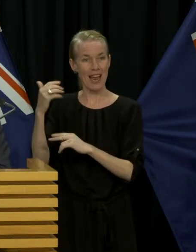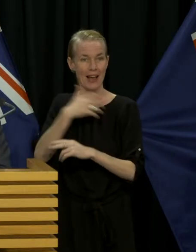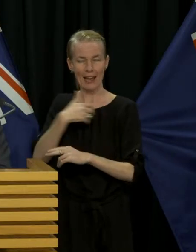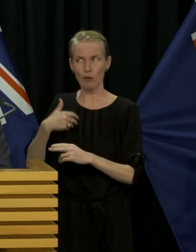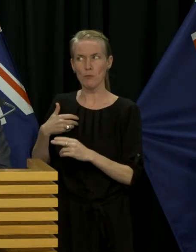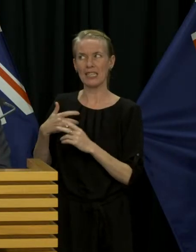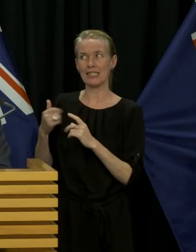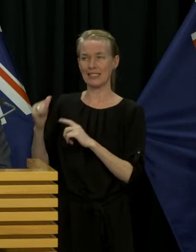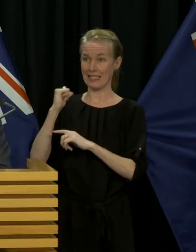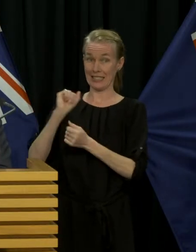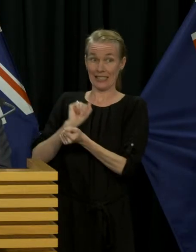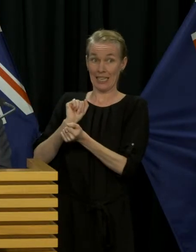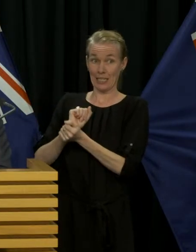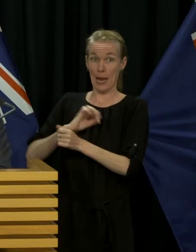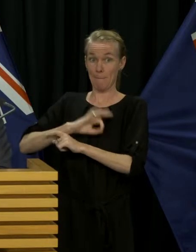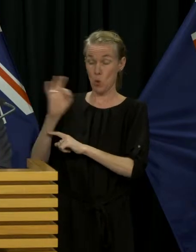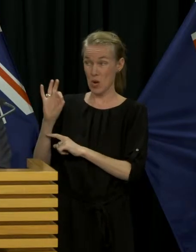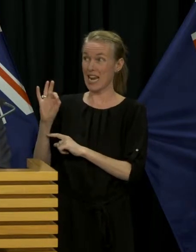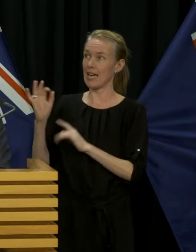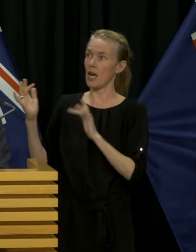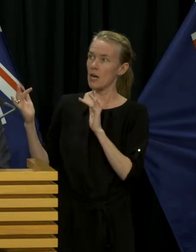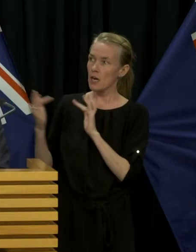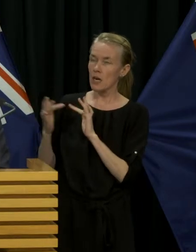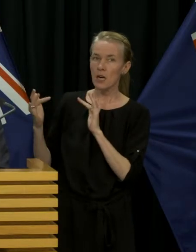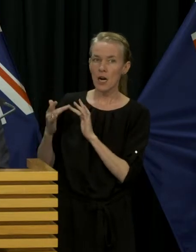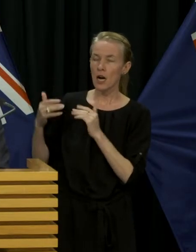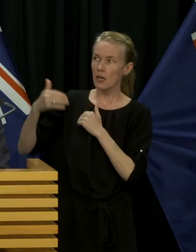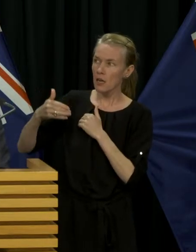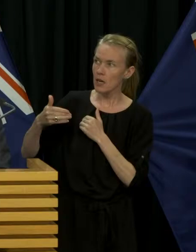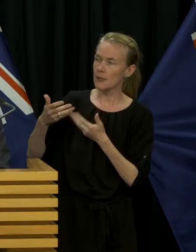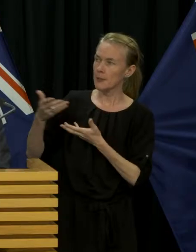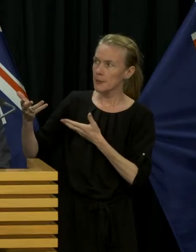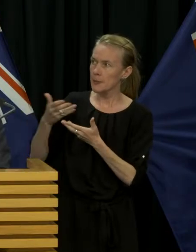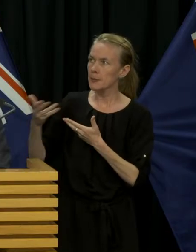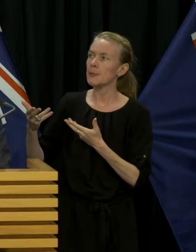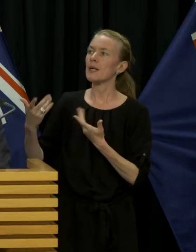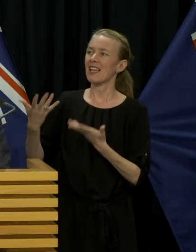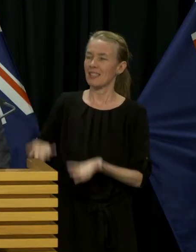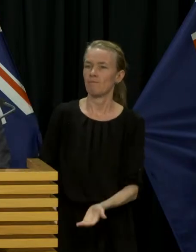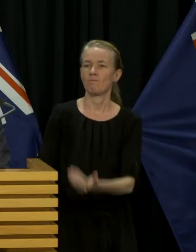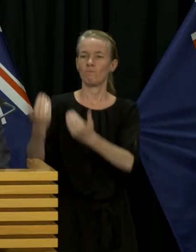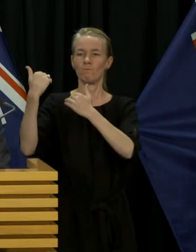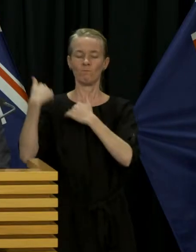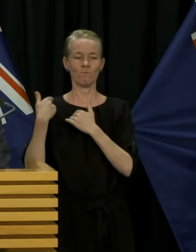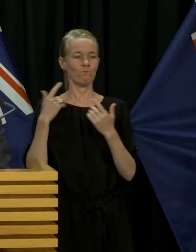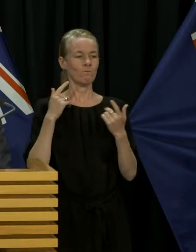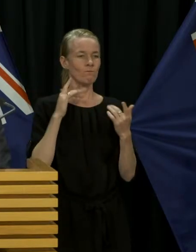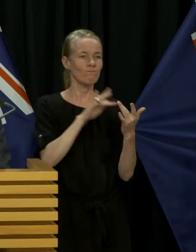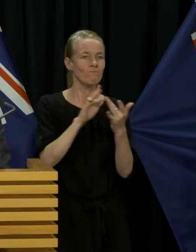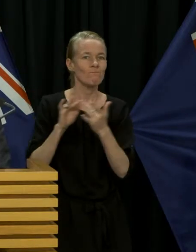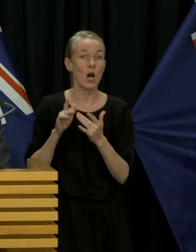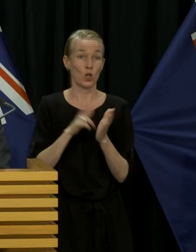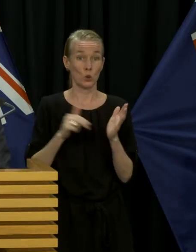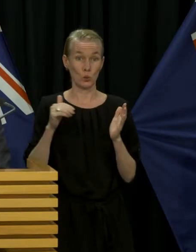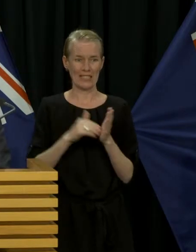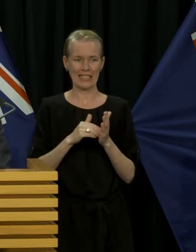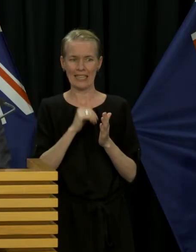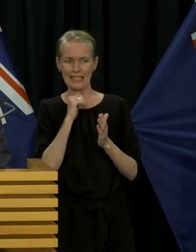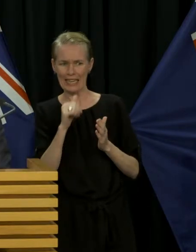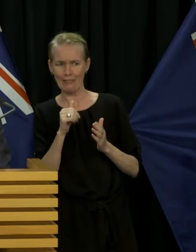other conversations, but we've also geared up the response we needed to do. By yesterday, we still weren't sure, we